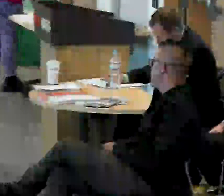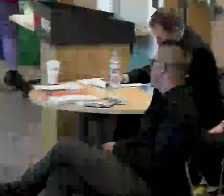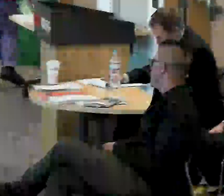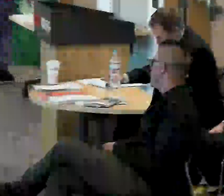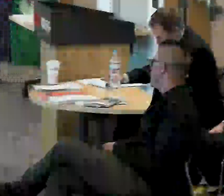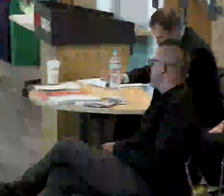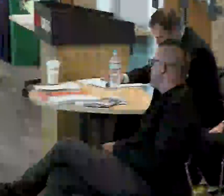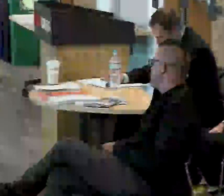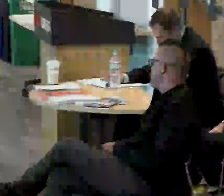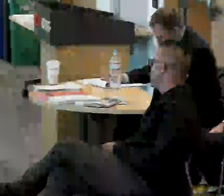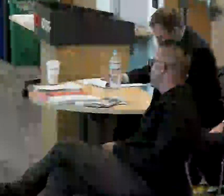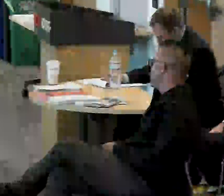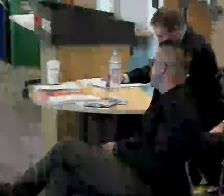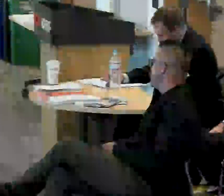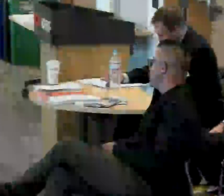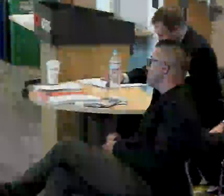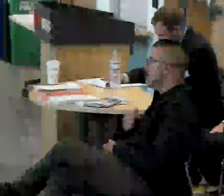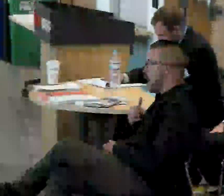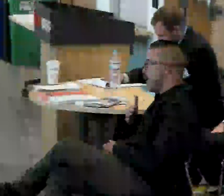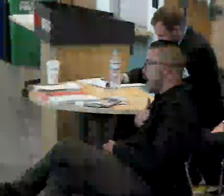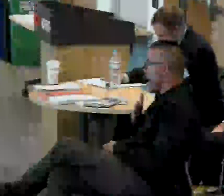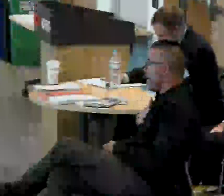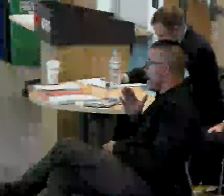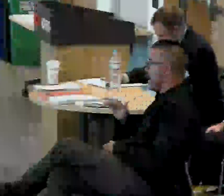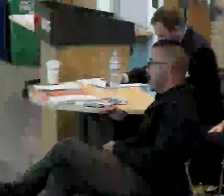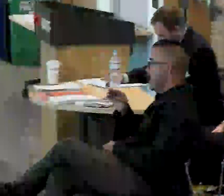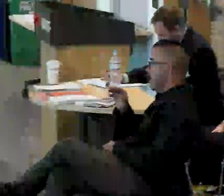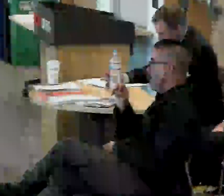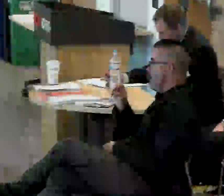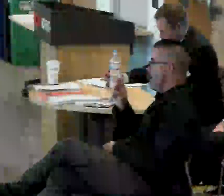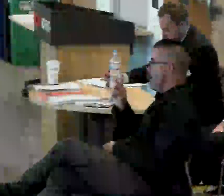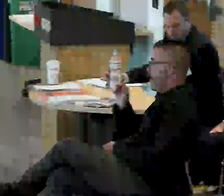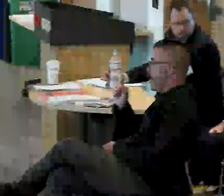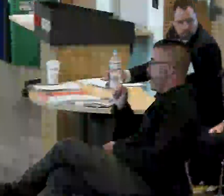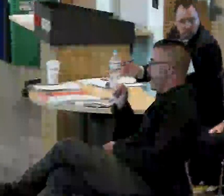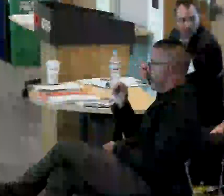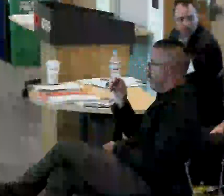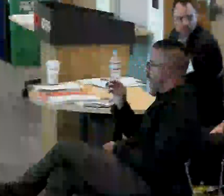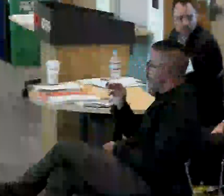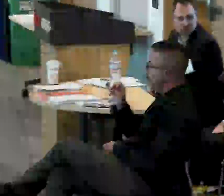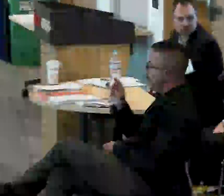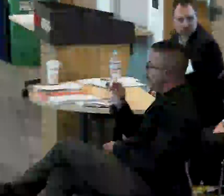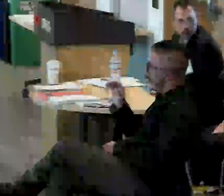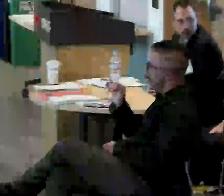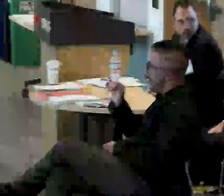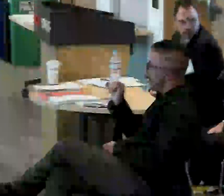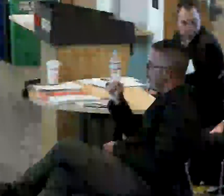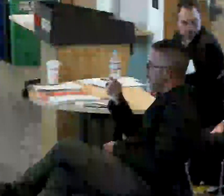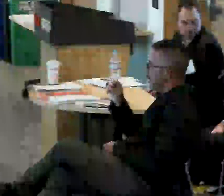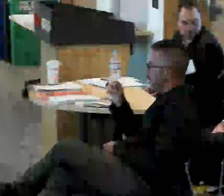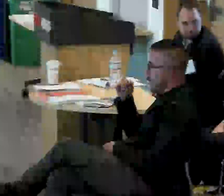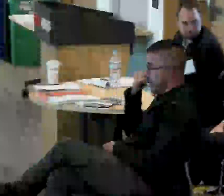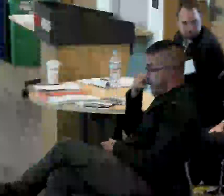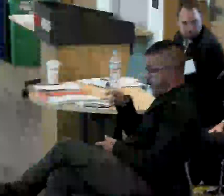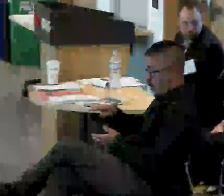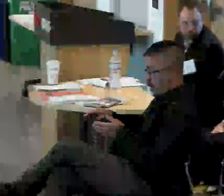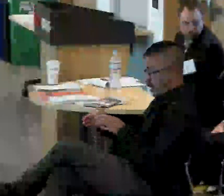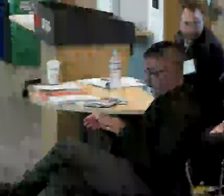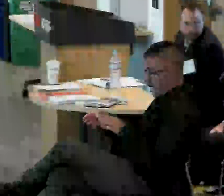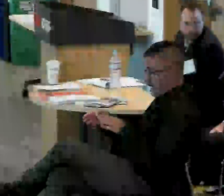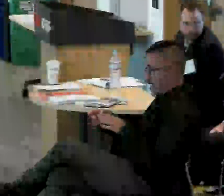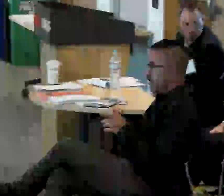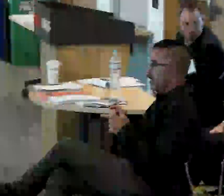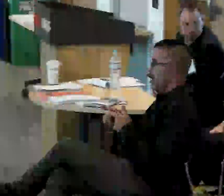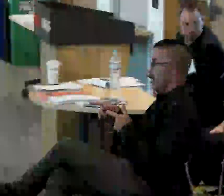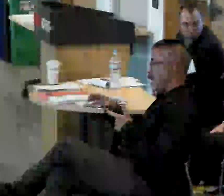Really glad that the thing about the Medicaid clawback got touched on. Really excited